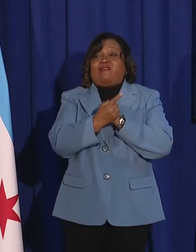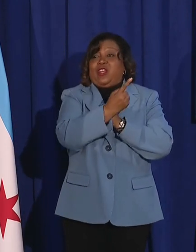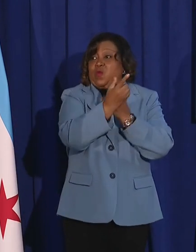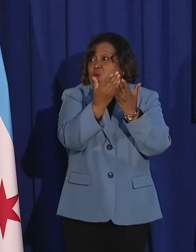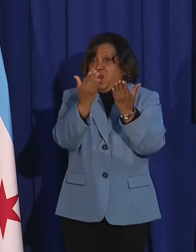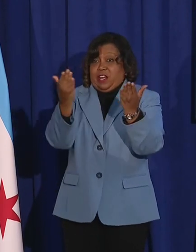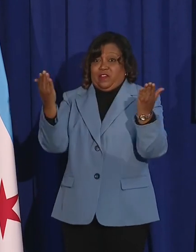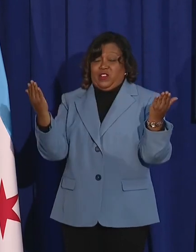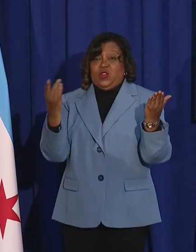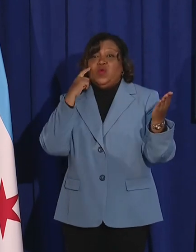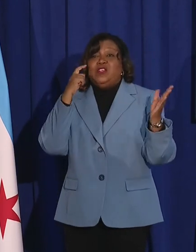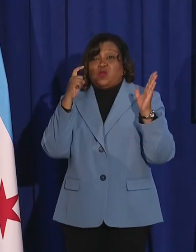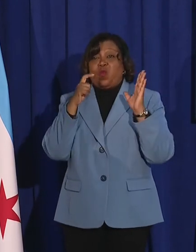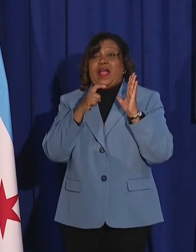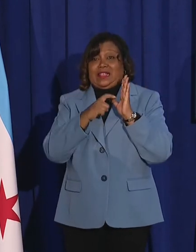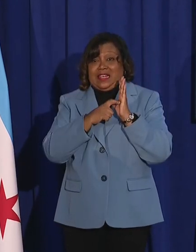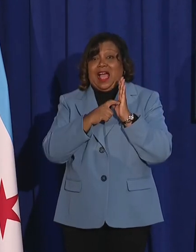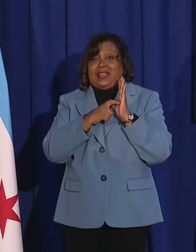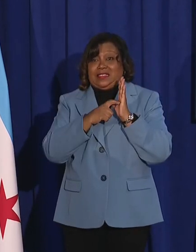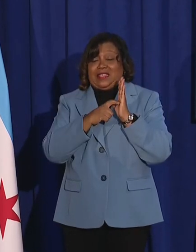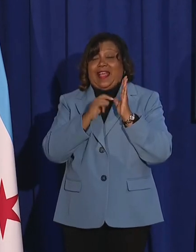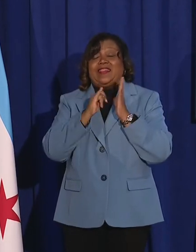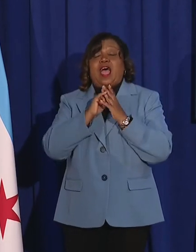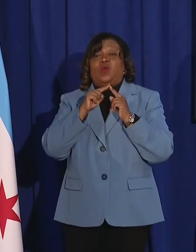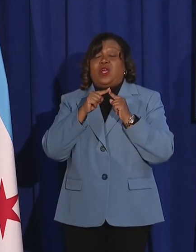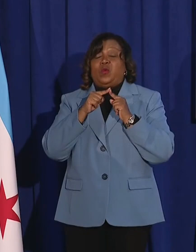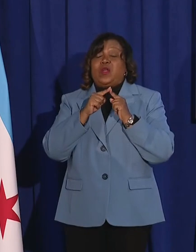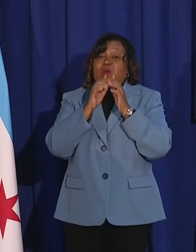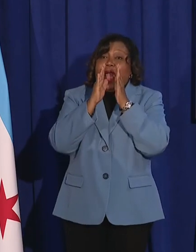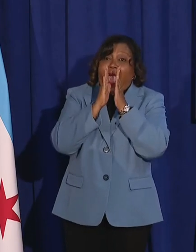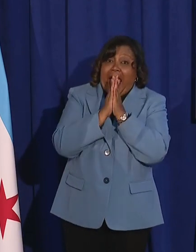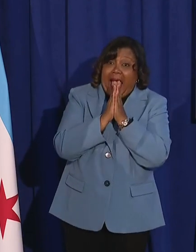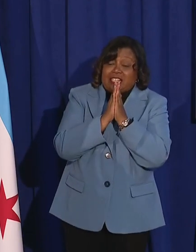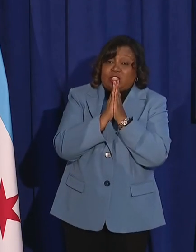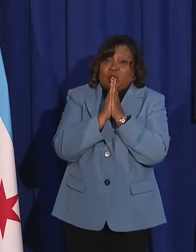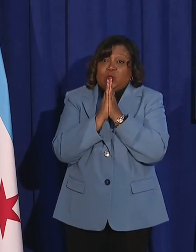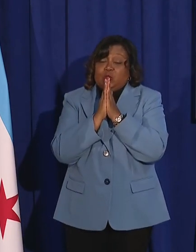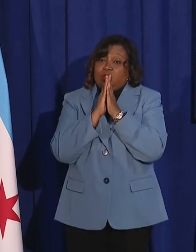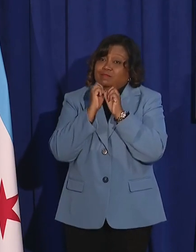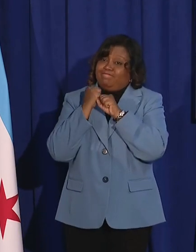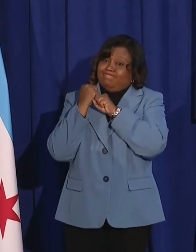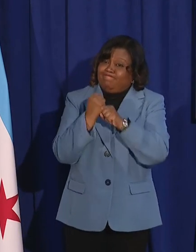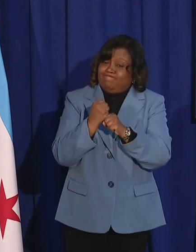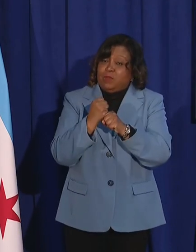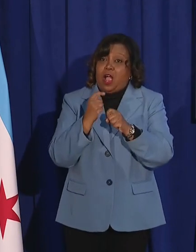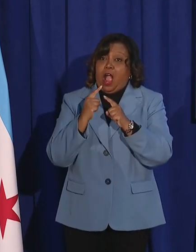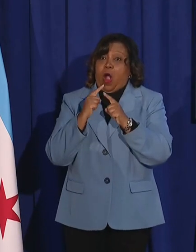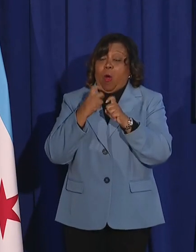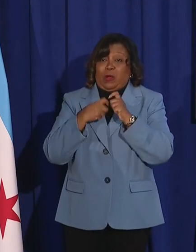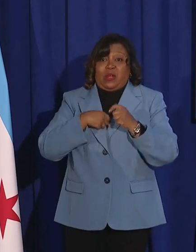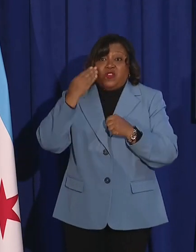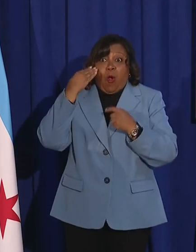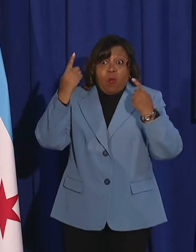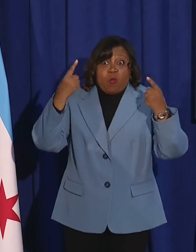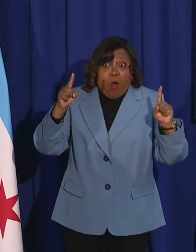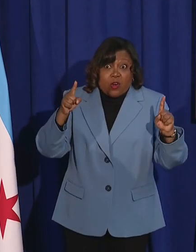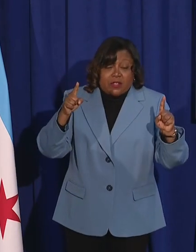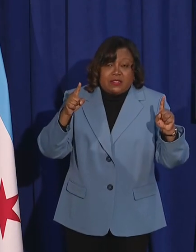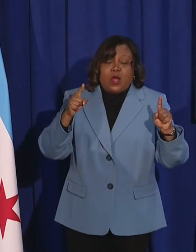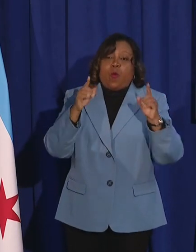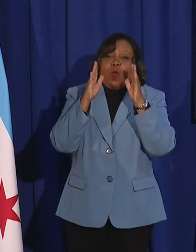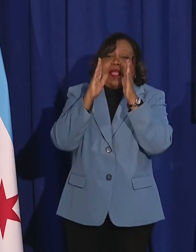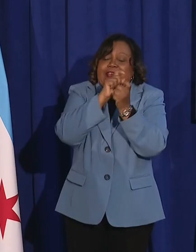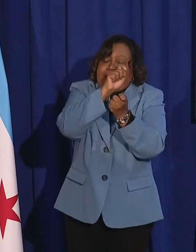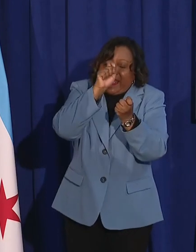of you is recognizing that when we are asking you to double down on the things that we know work,